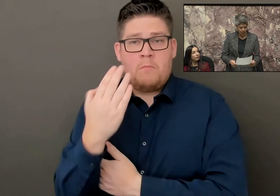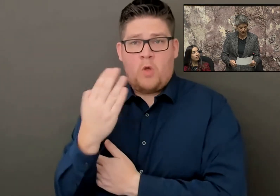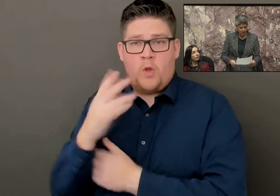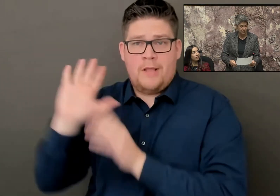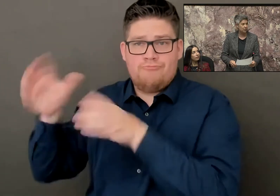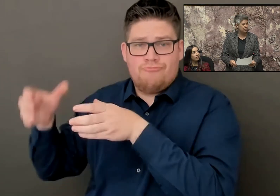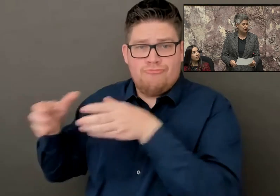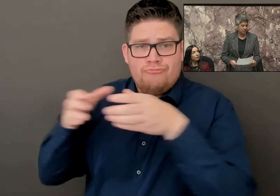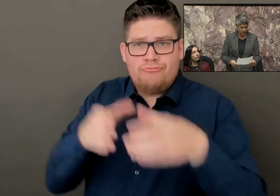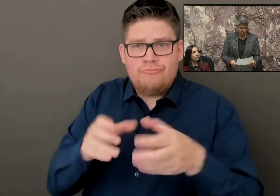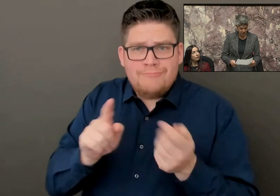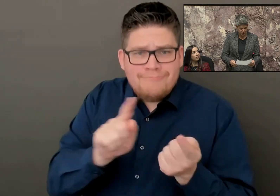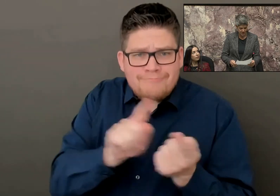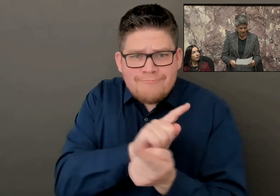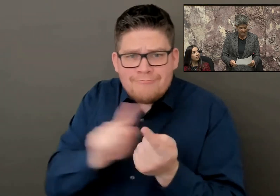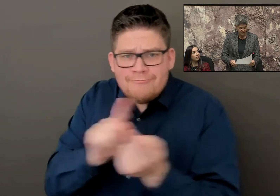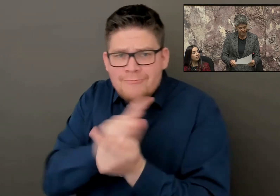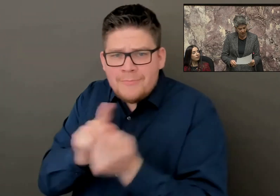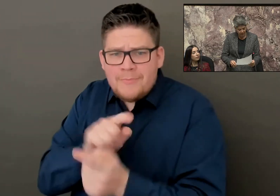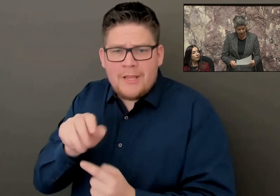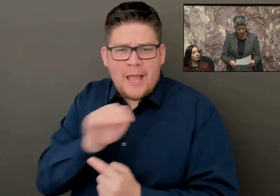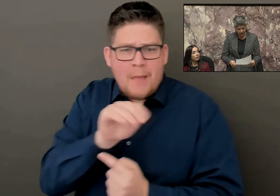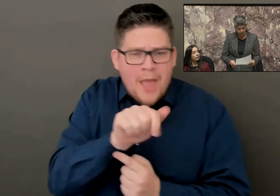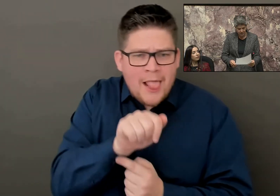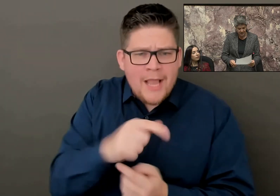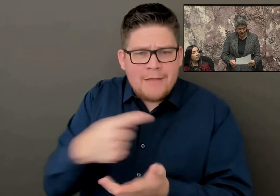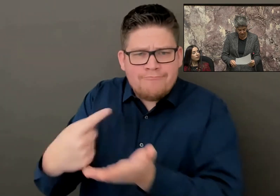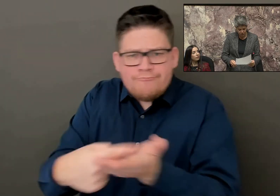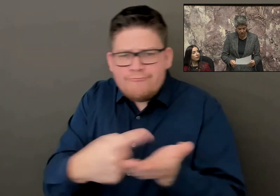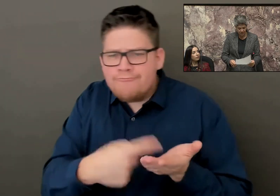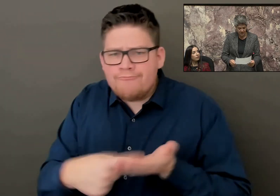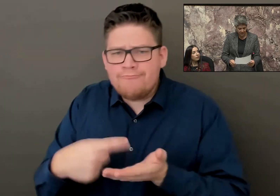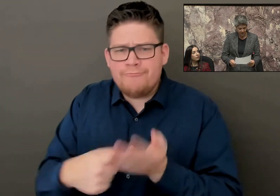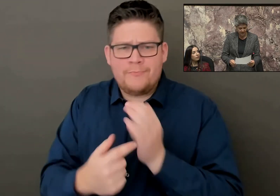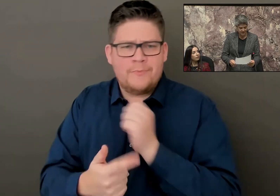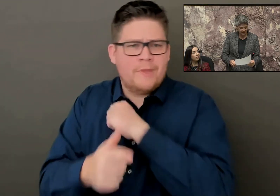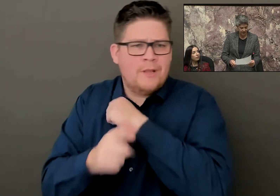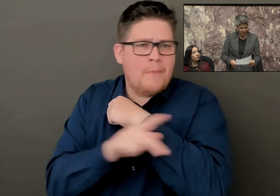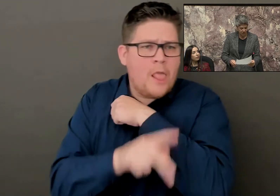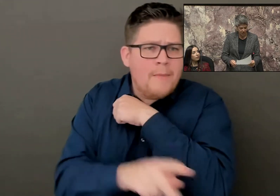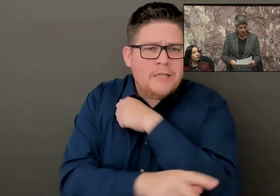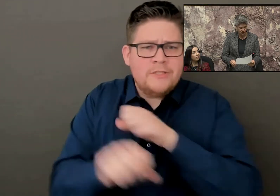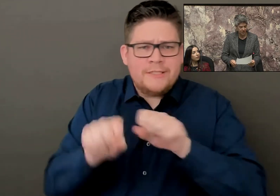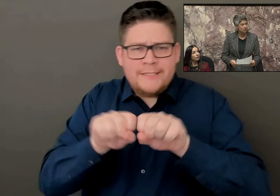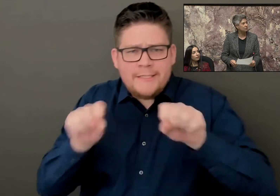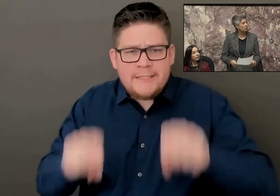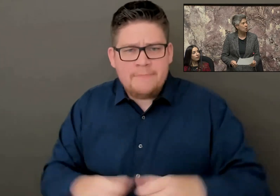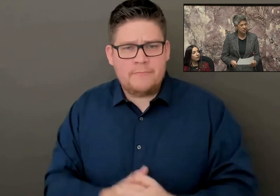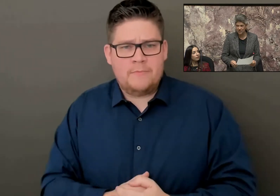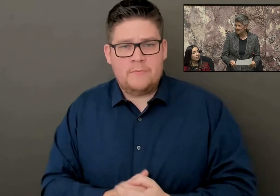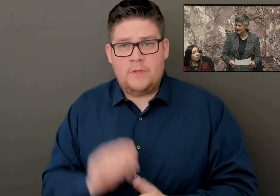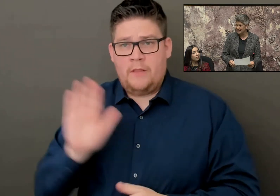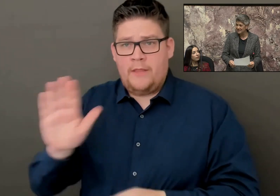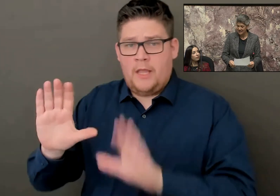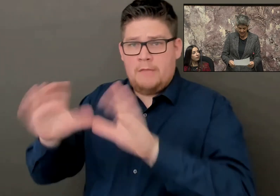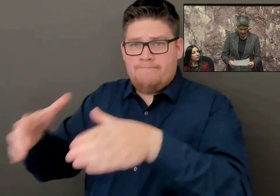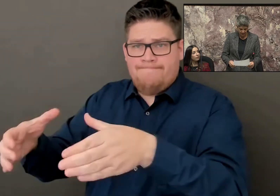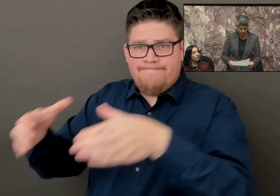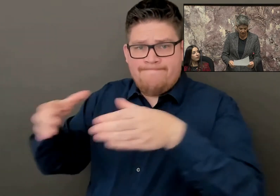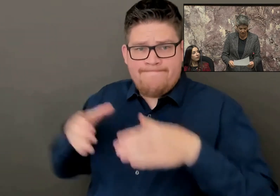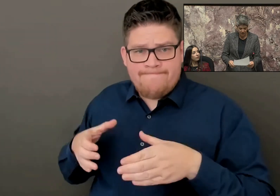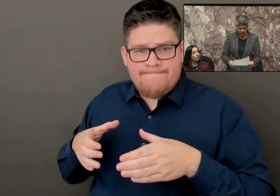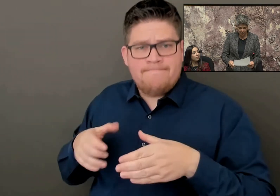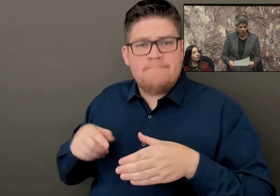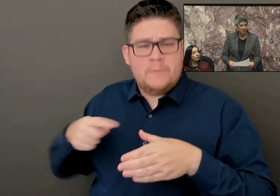of importance to both of our jurisdictions. They're accompanied by Lois Lidstrom, the Deputy Civic Education Director for Washington State,